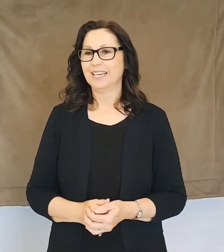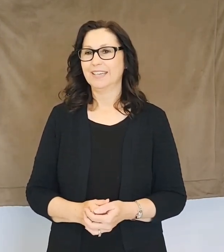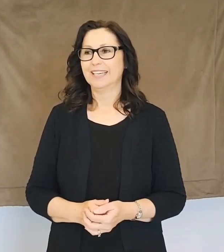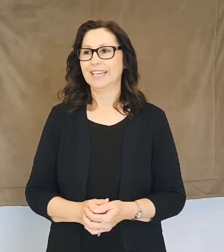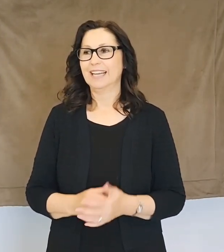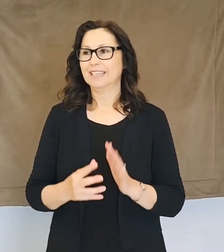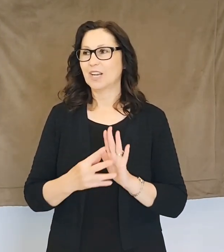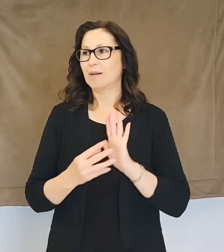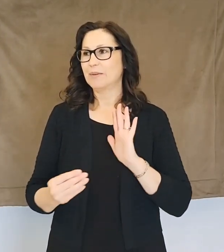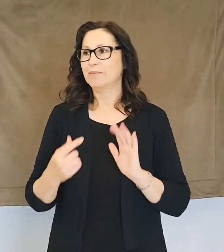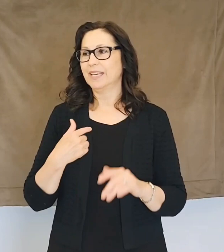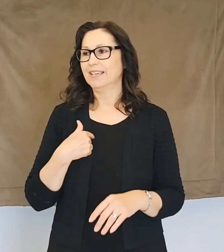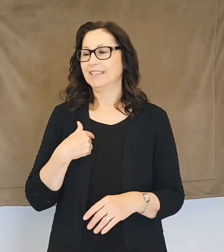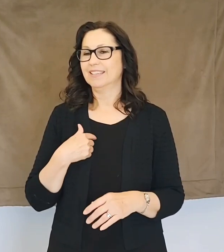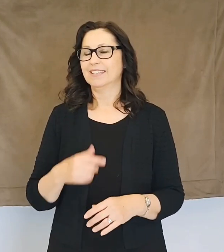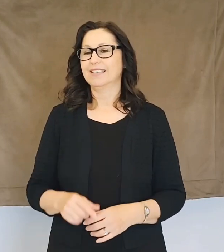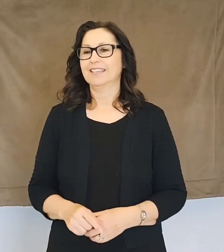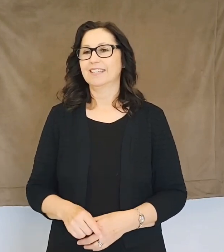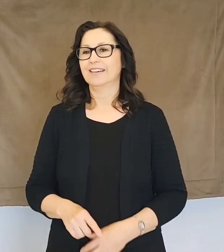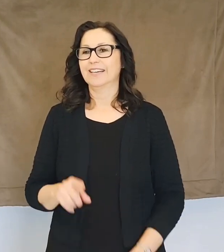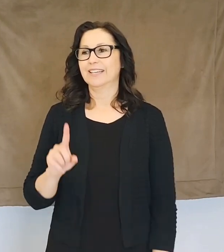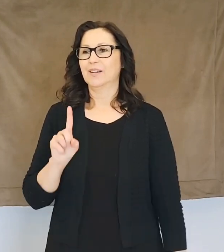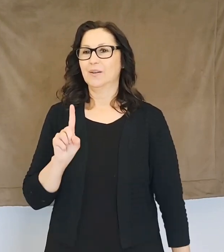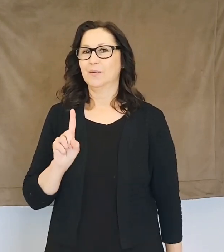All right. And copy me. All right.